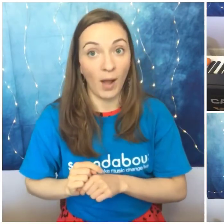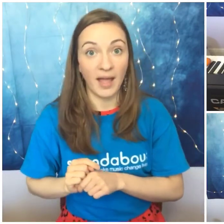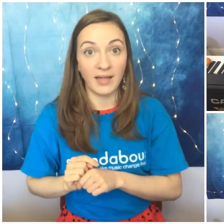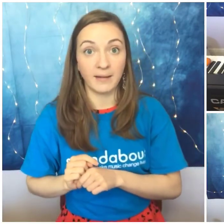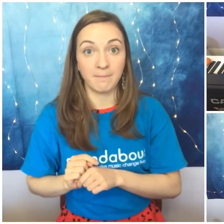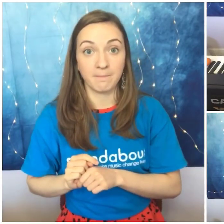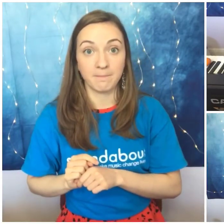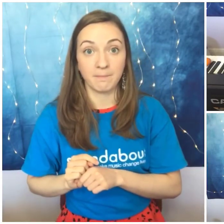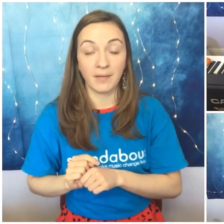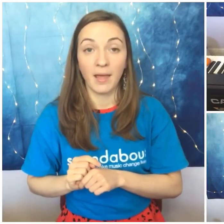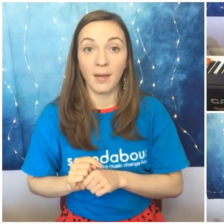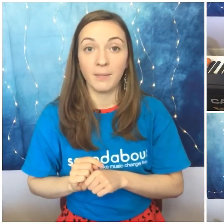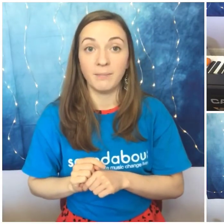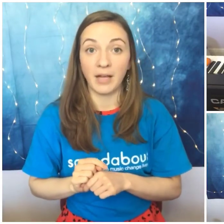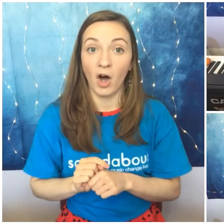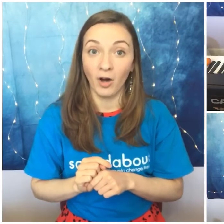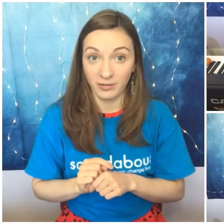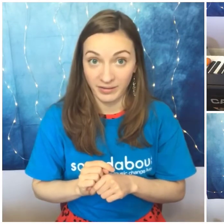their way,